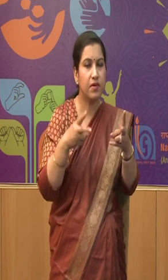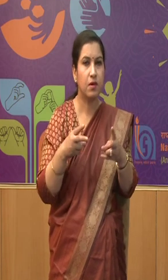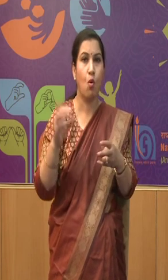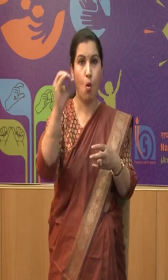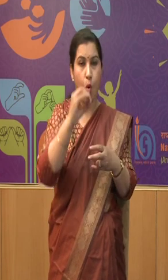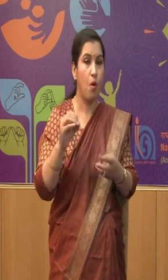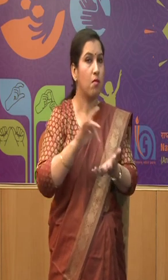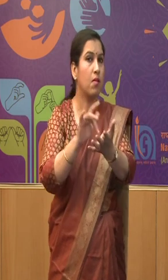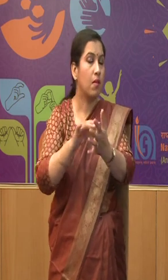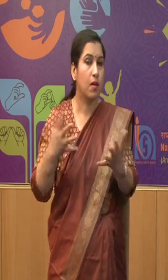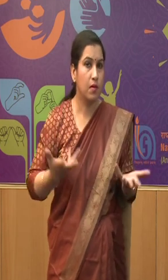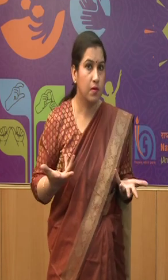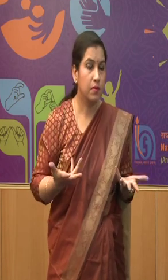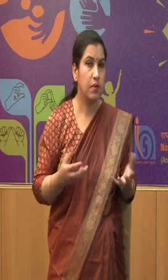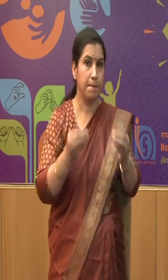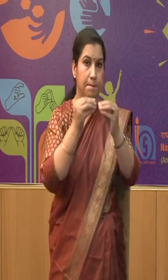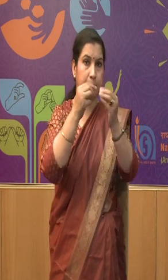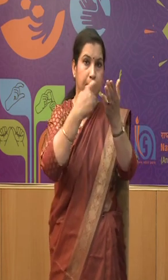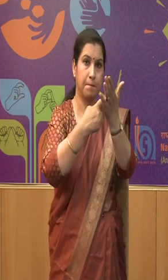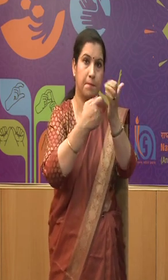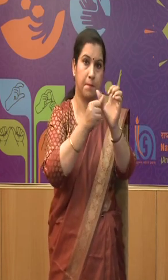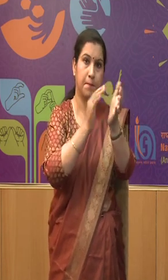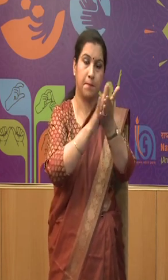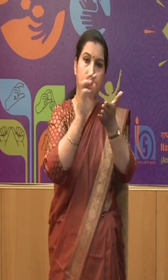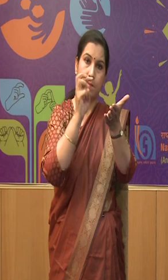Organizations like Brahmo Samaj,